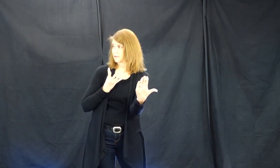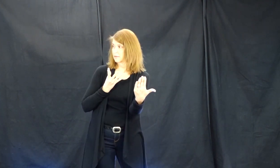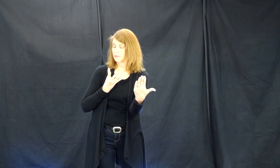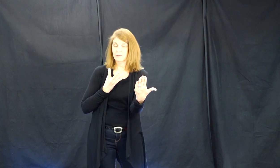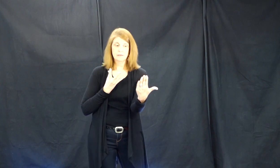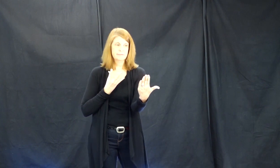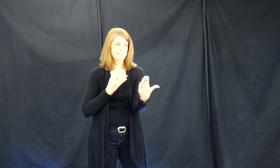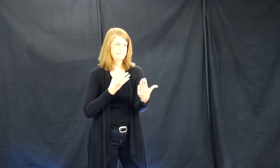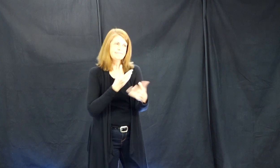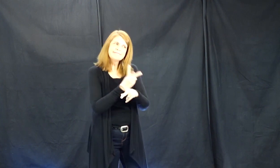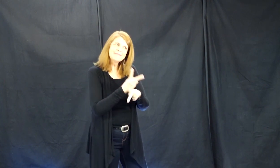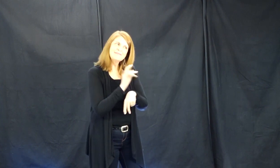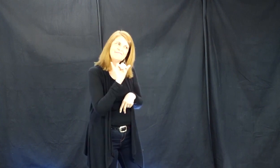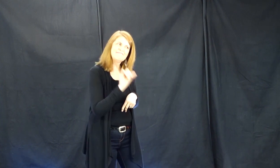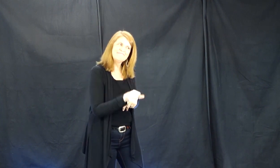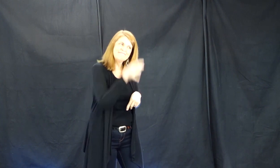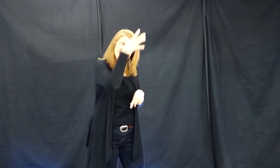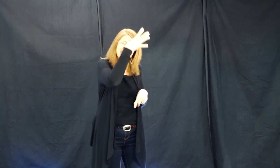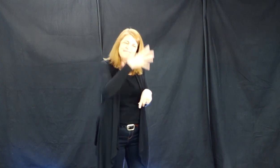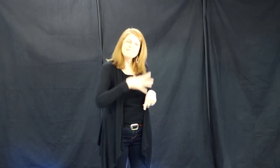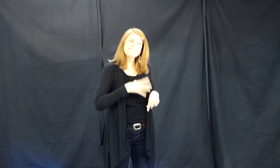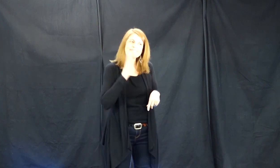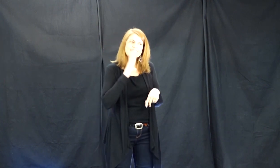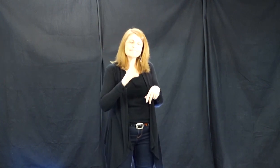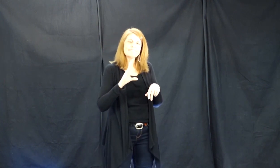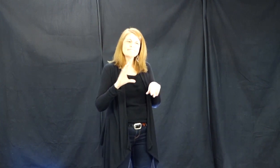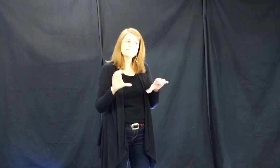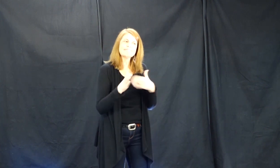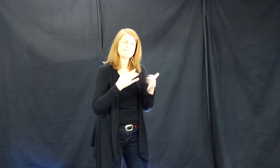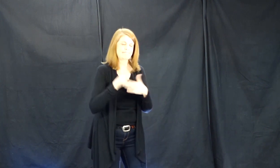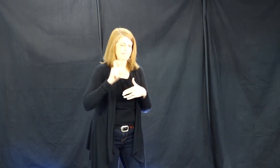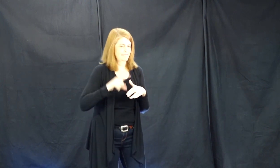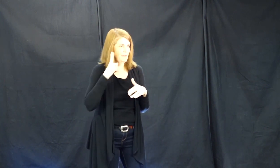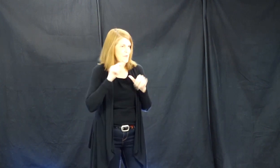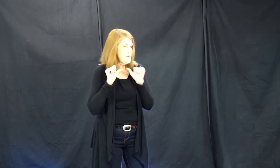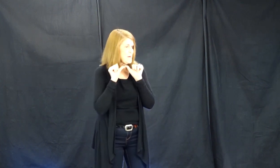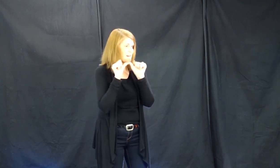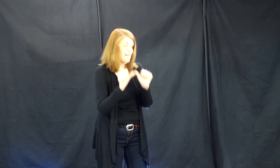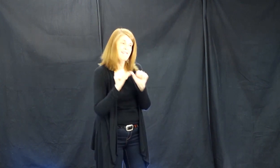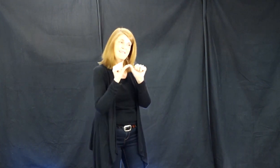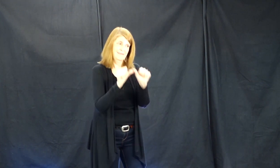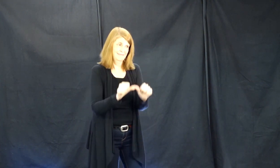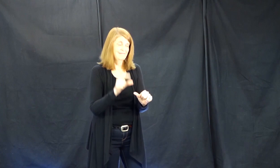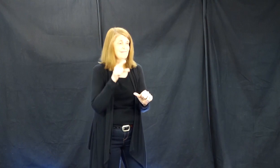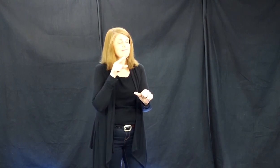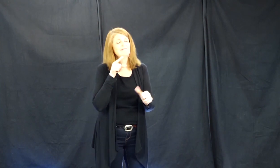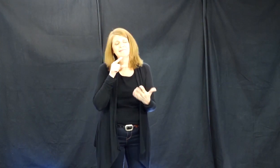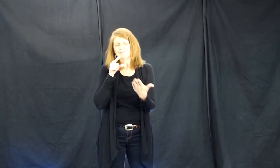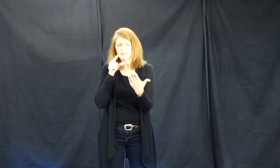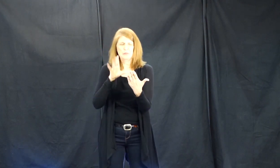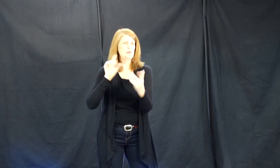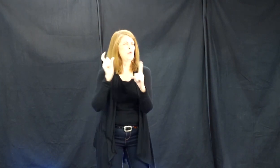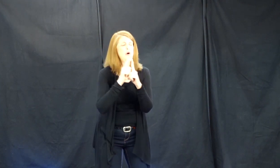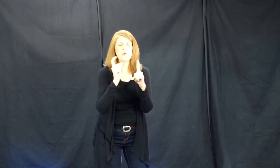"Be careful with that one, love. He will do what it takes to survive." You and your